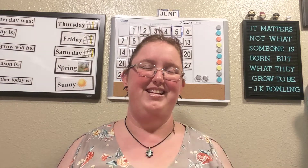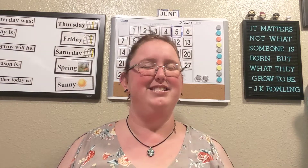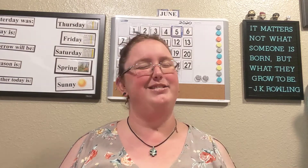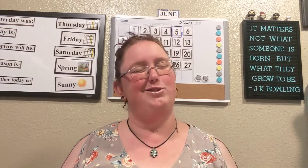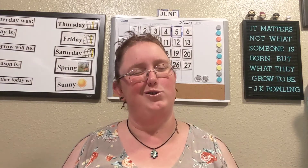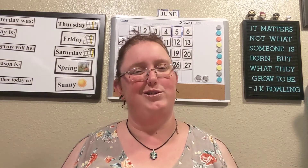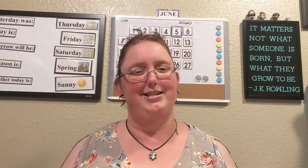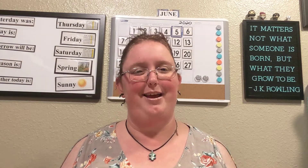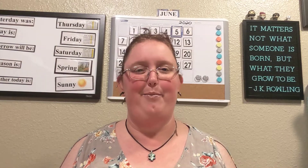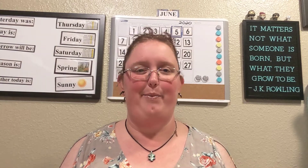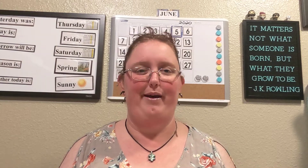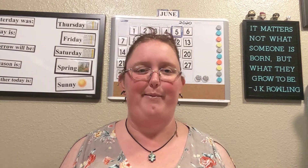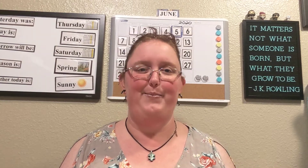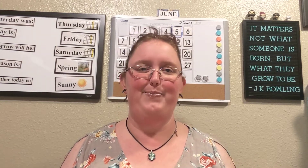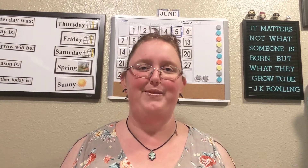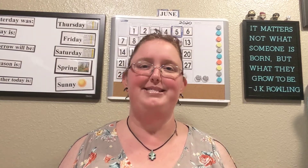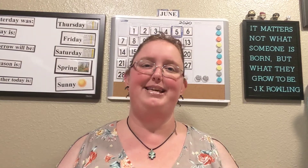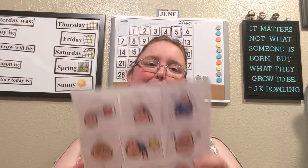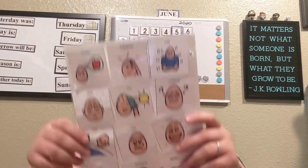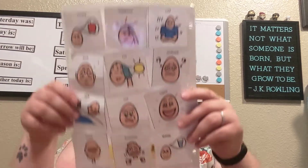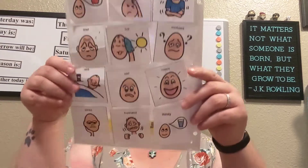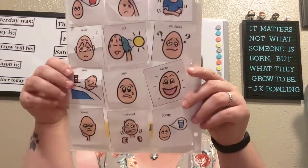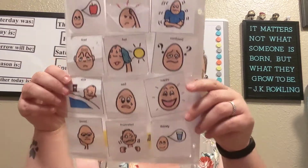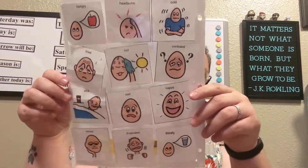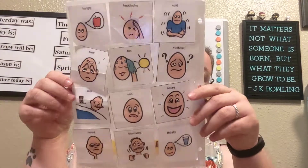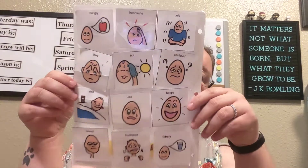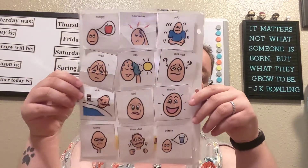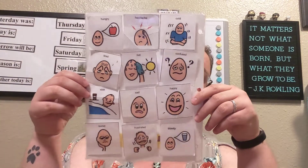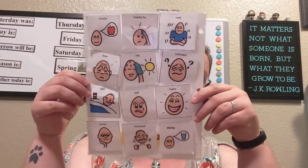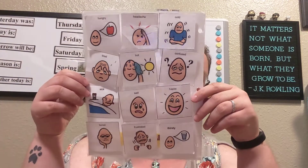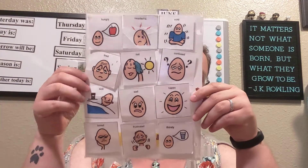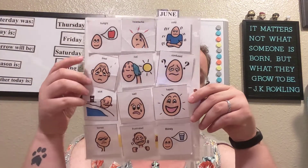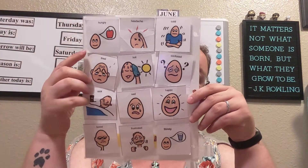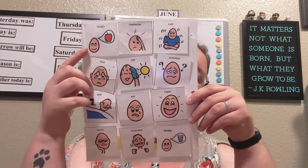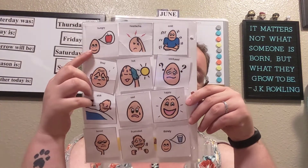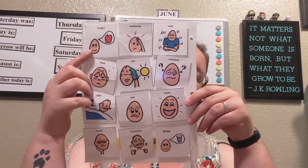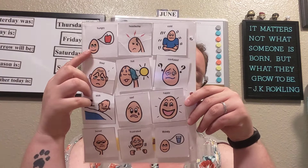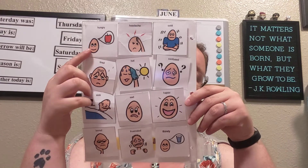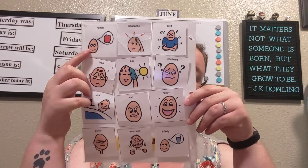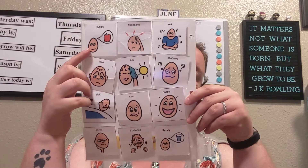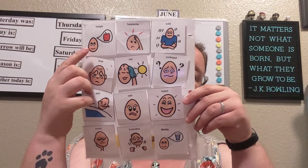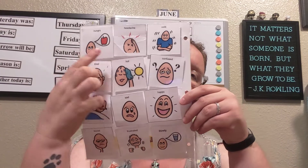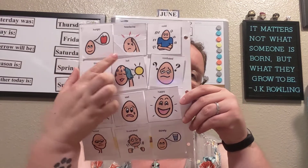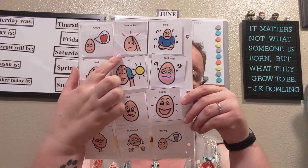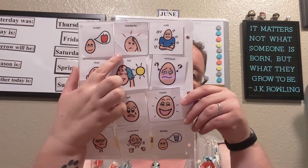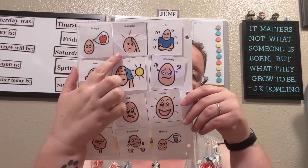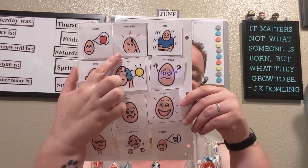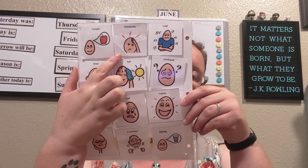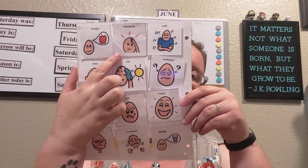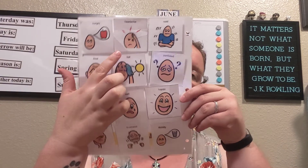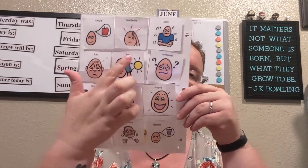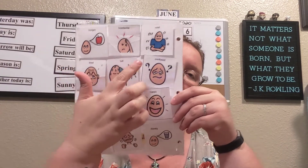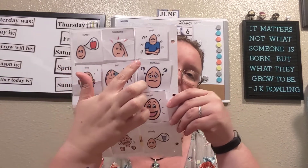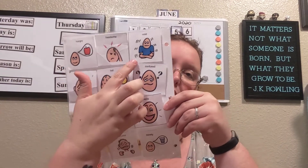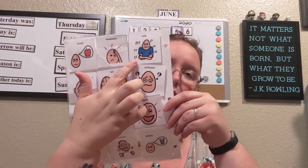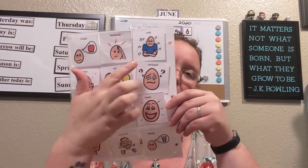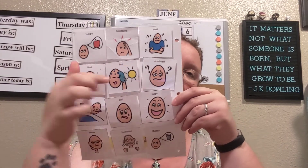It's a little short today, but let's see how we're feeling. Are you hungry? Do you have a headache? Are you